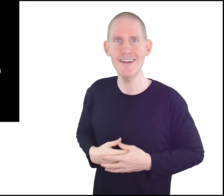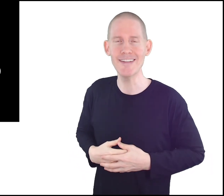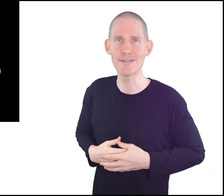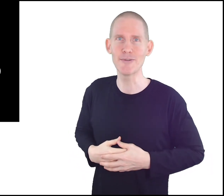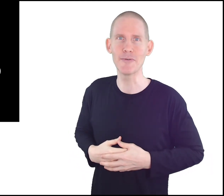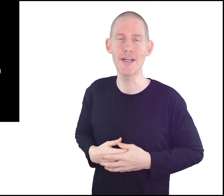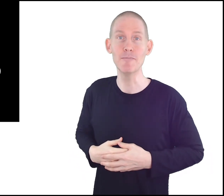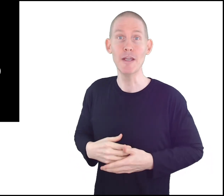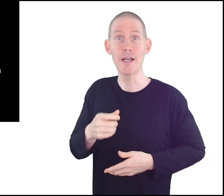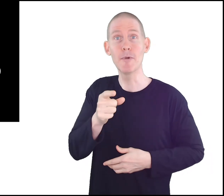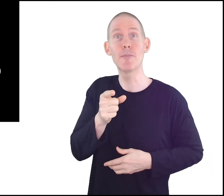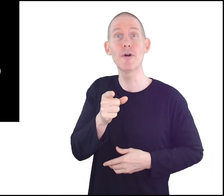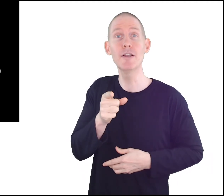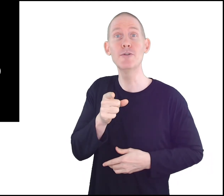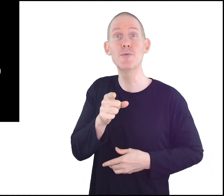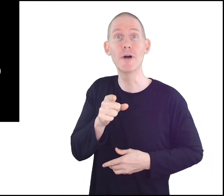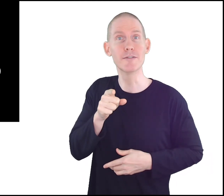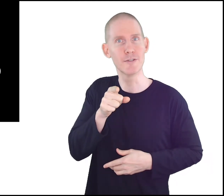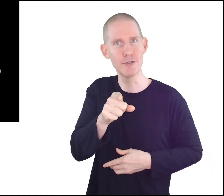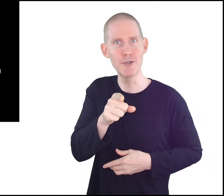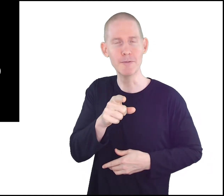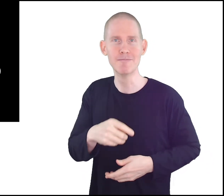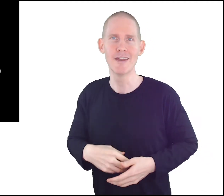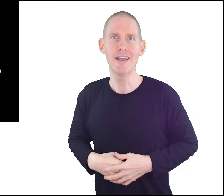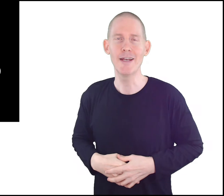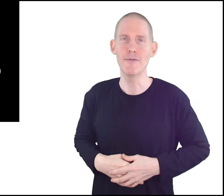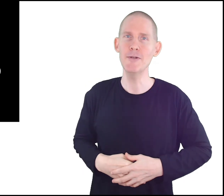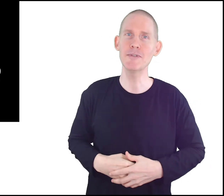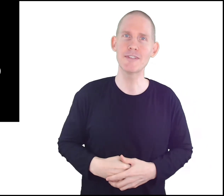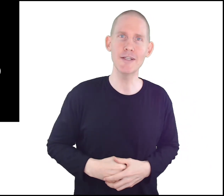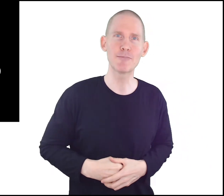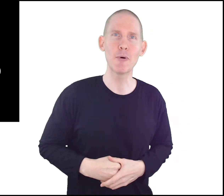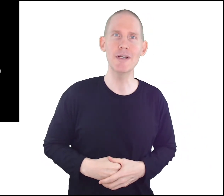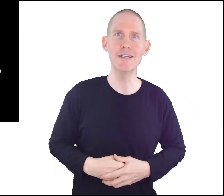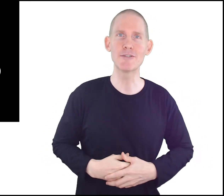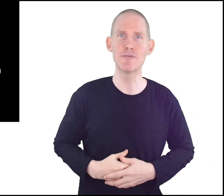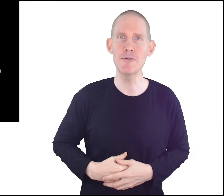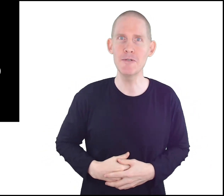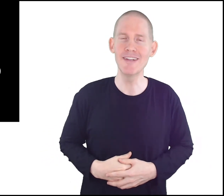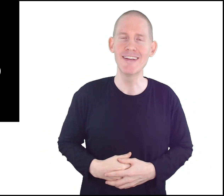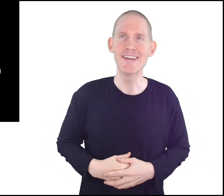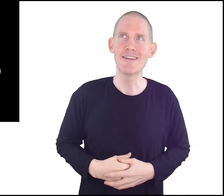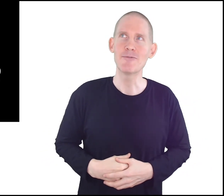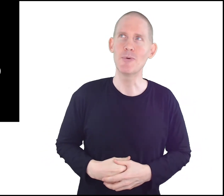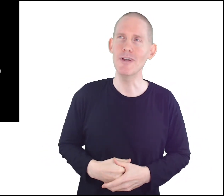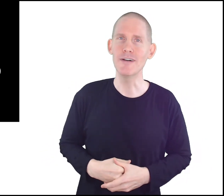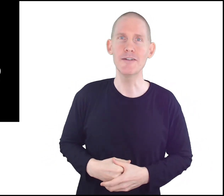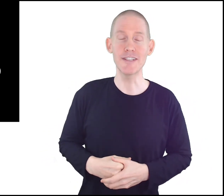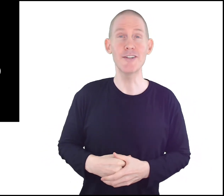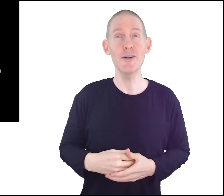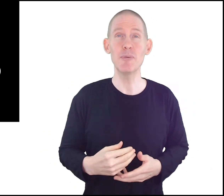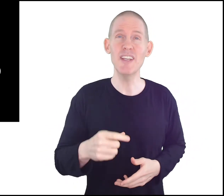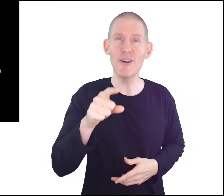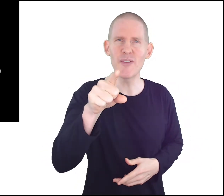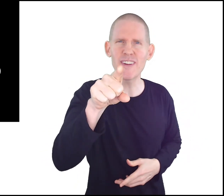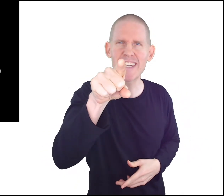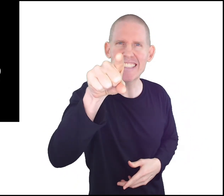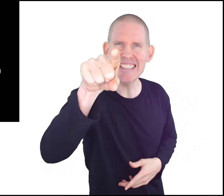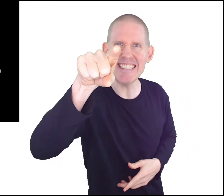signs. Right, I'm going to point at you once, you. And if anyone says pointing is rude, well, it could be, if you're like